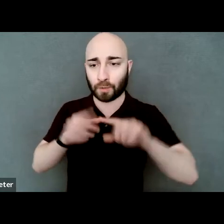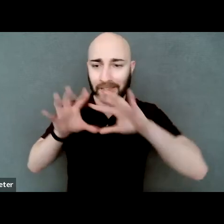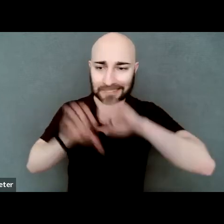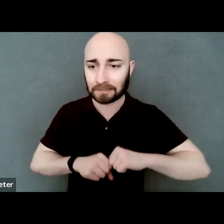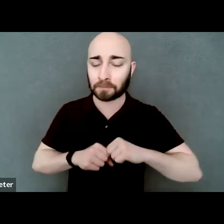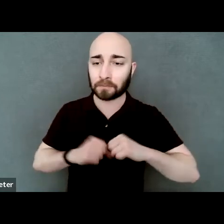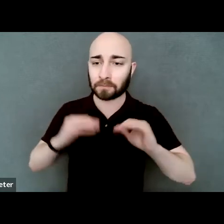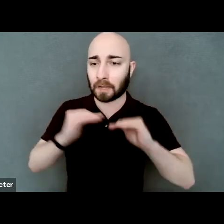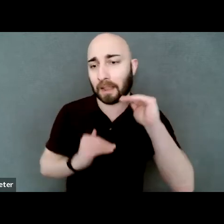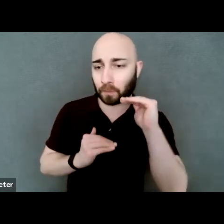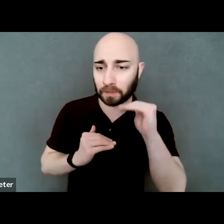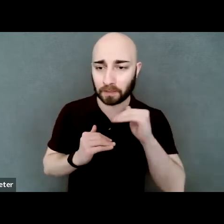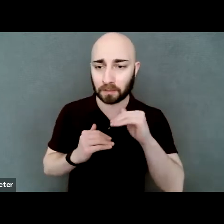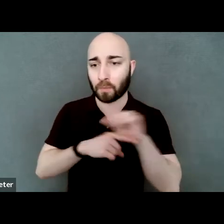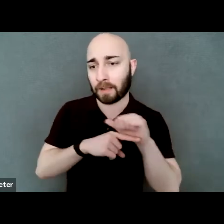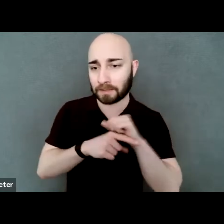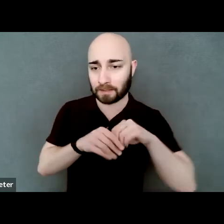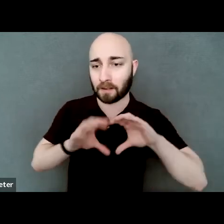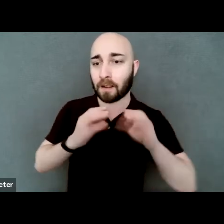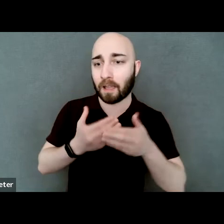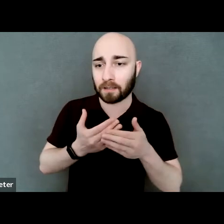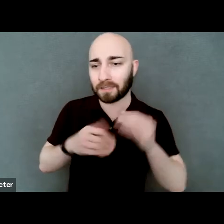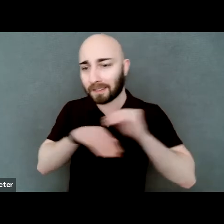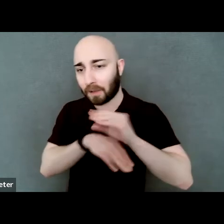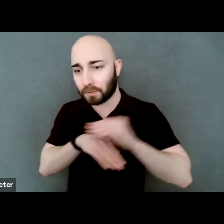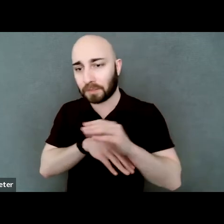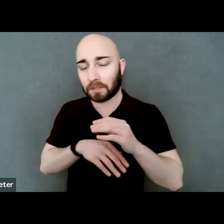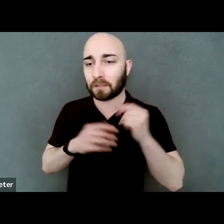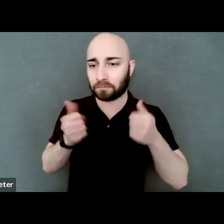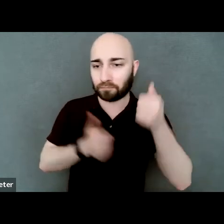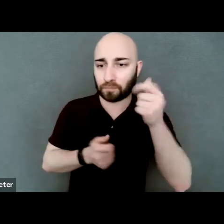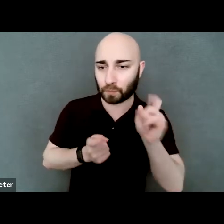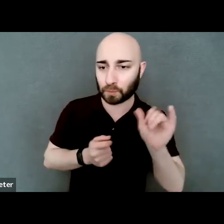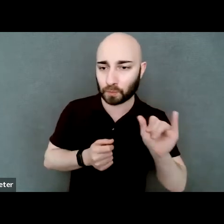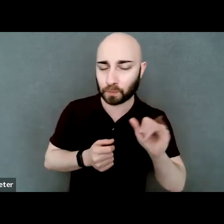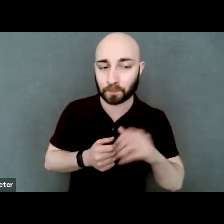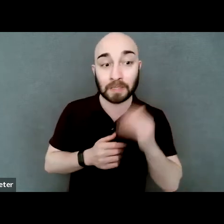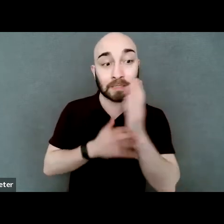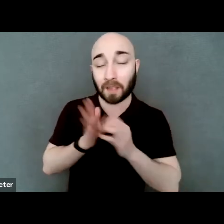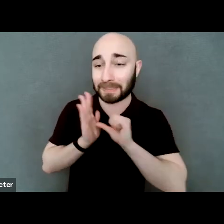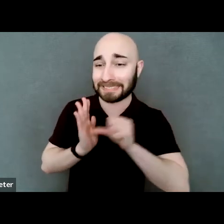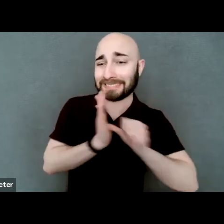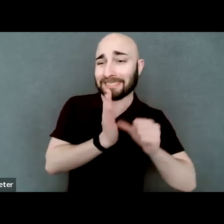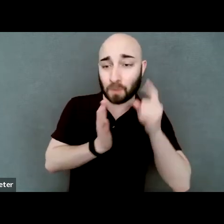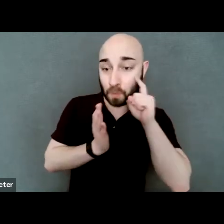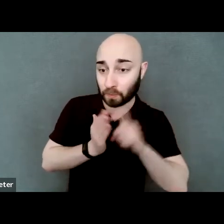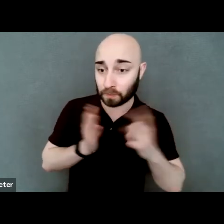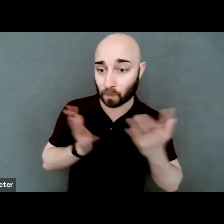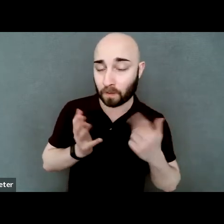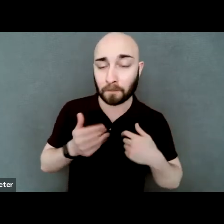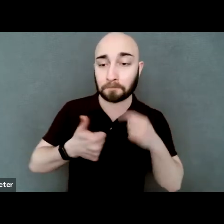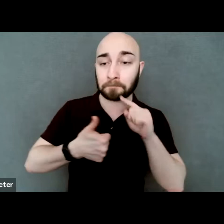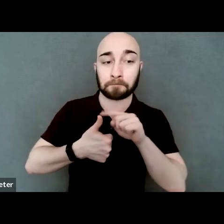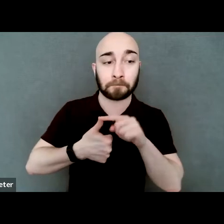classes, workshops, and counseling. So a couple of highlights that came out of those discussions. So for example,